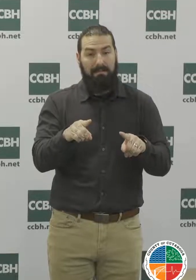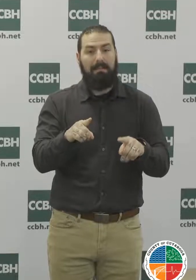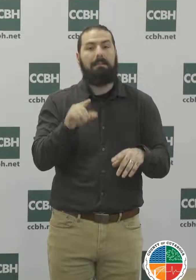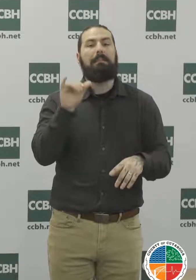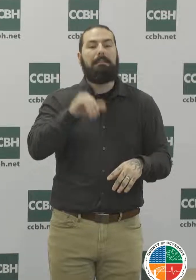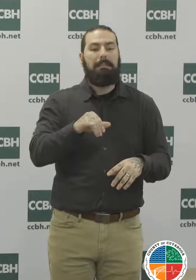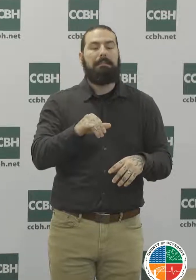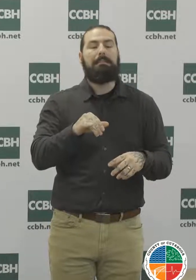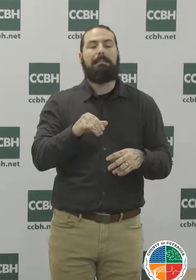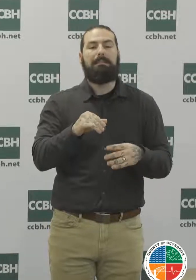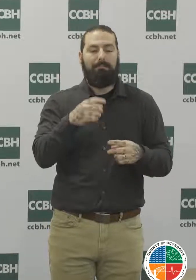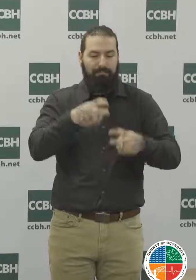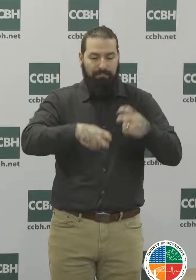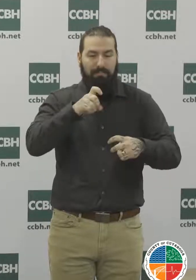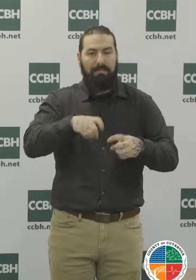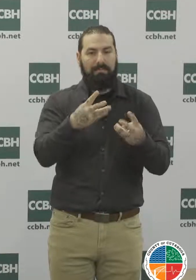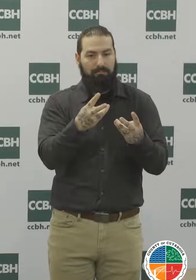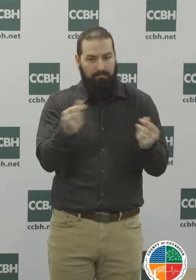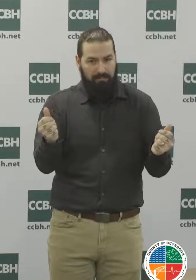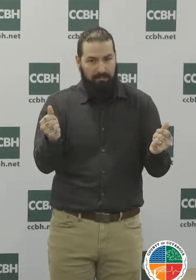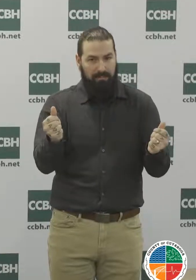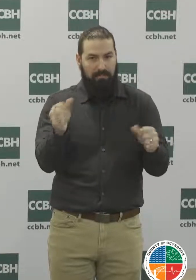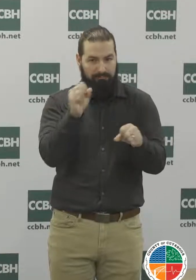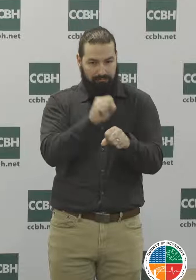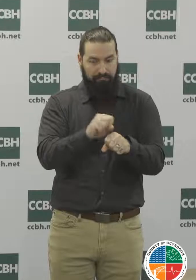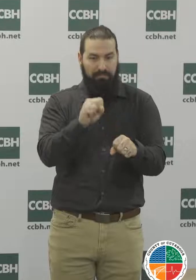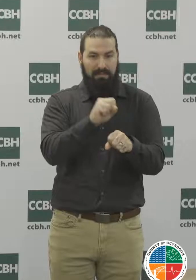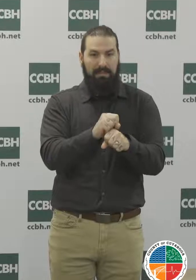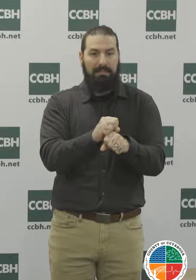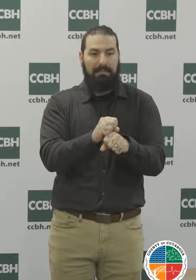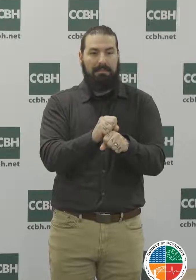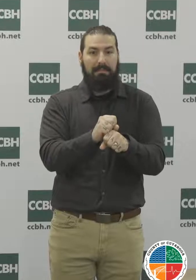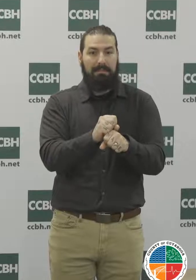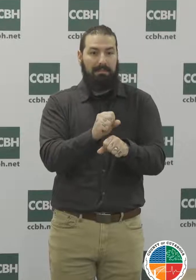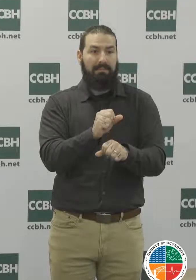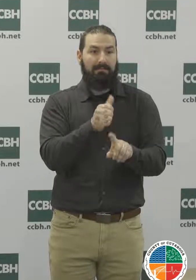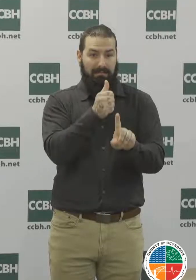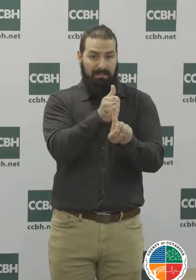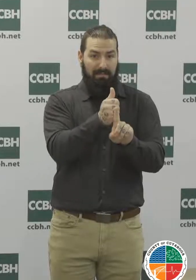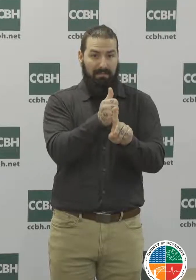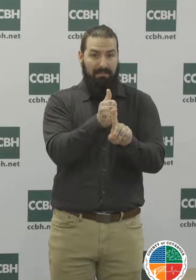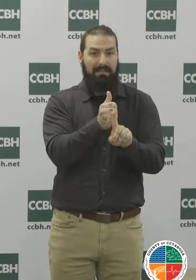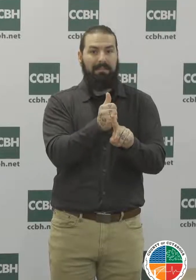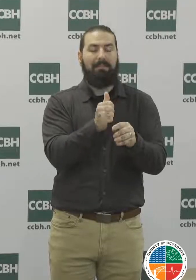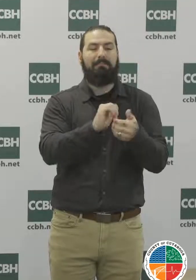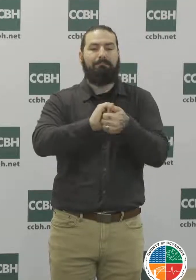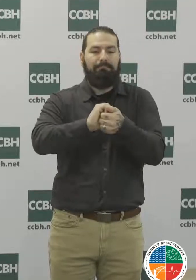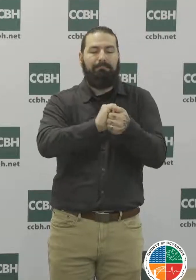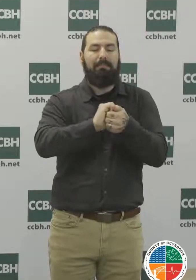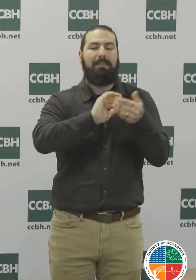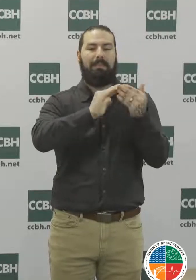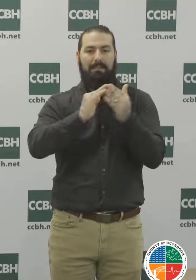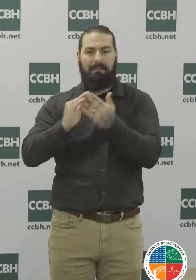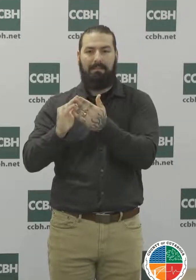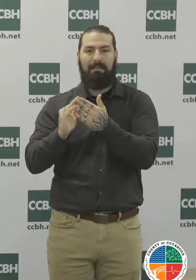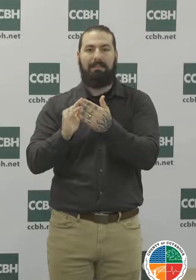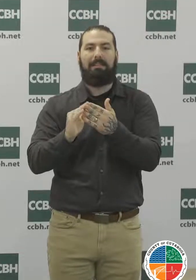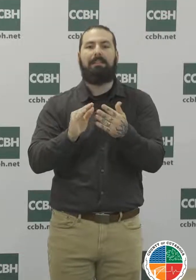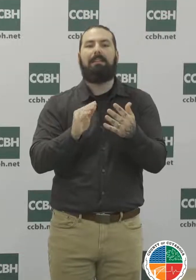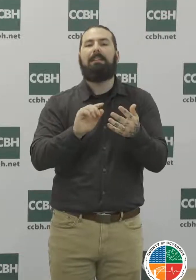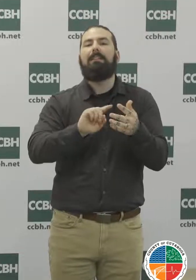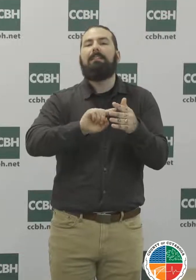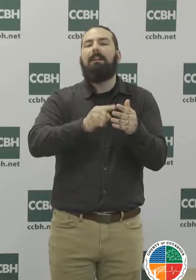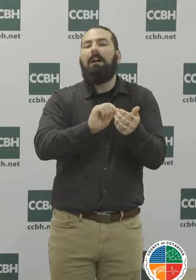to solve as individuals and as a collective community. It begins with each of us right